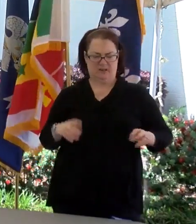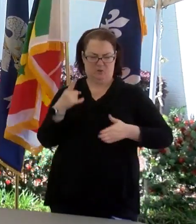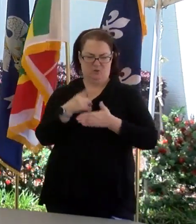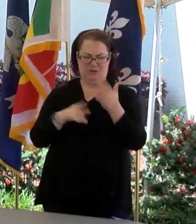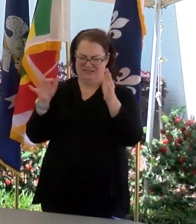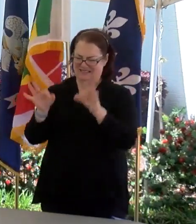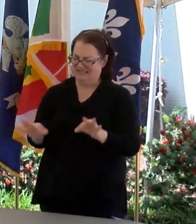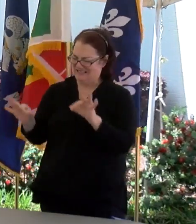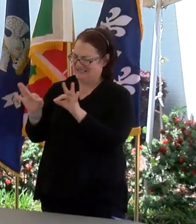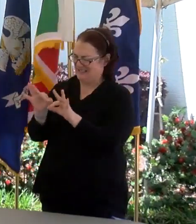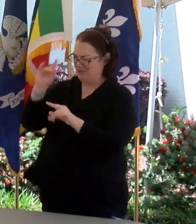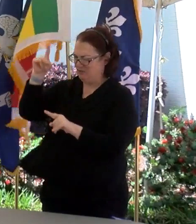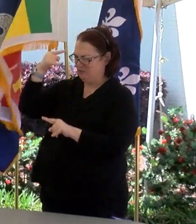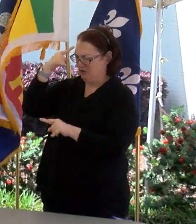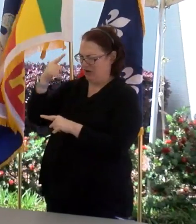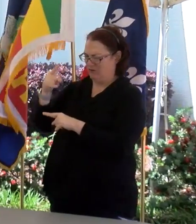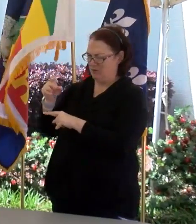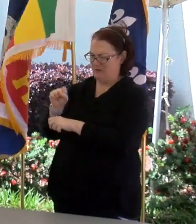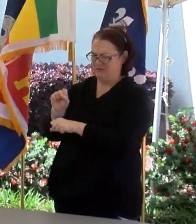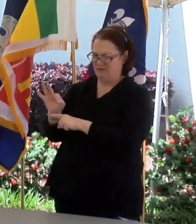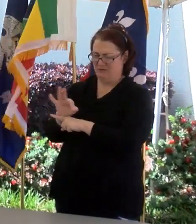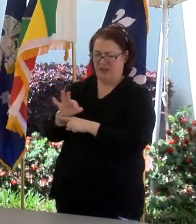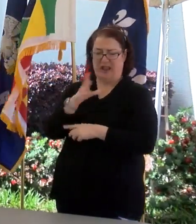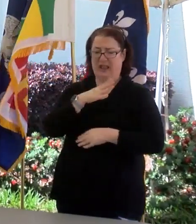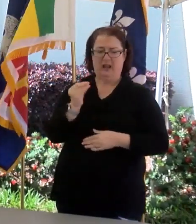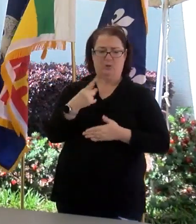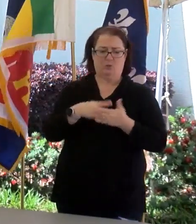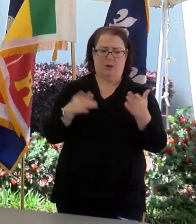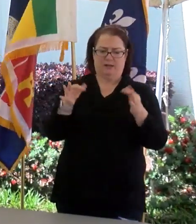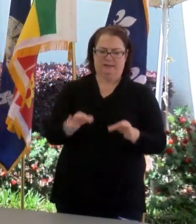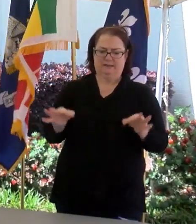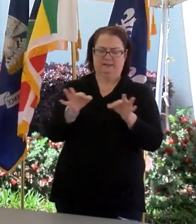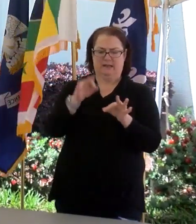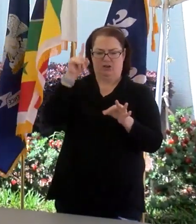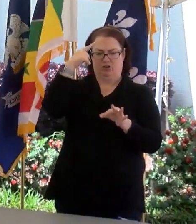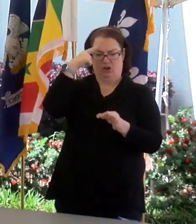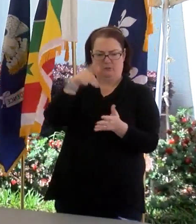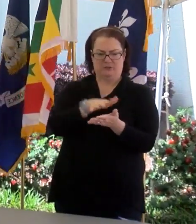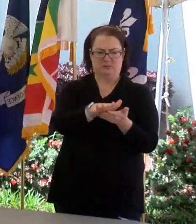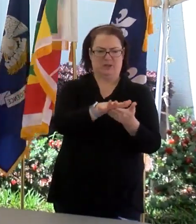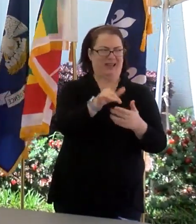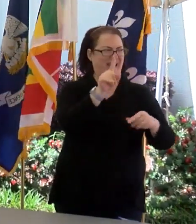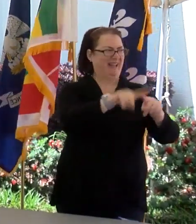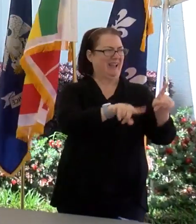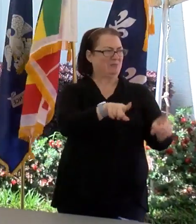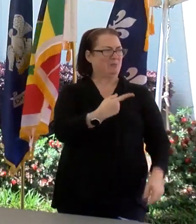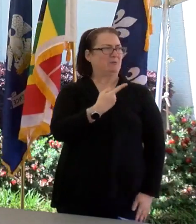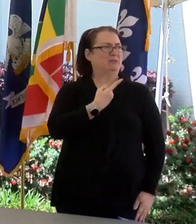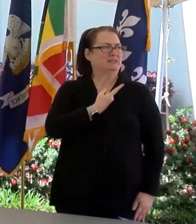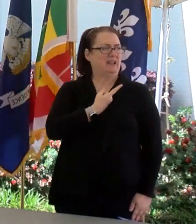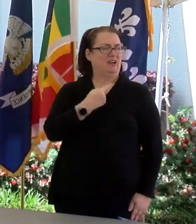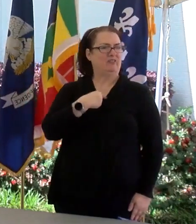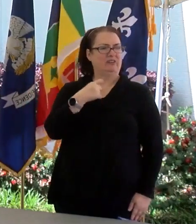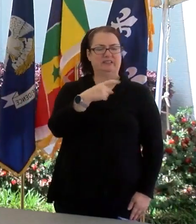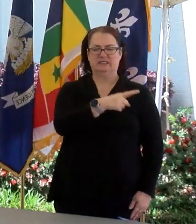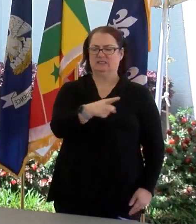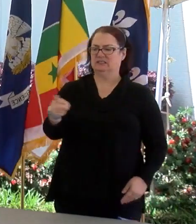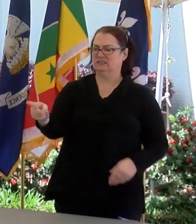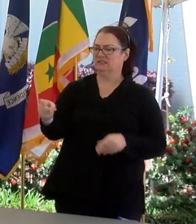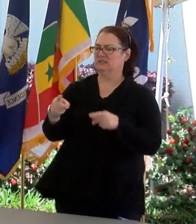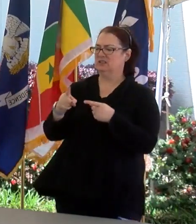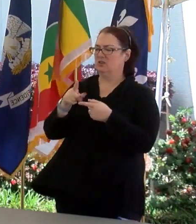function, but we have to, we have to examine what are essential government expenditures. I can't do that alone, so I need the city and council members to, to join with